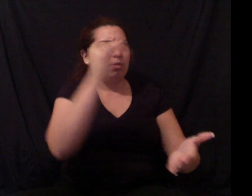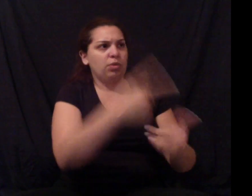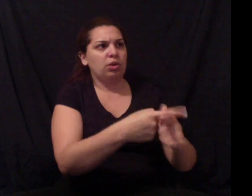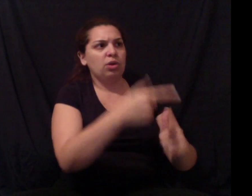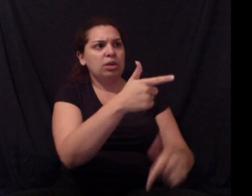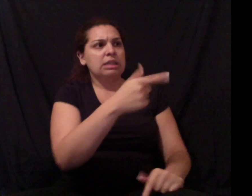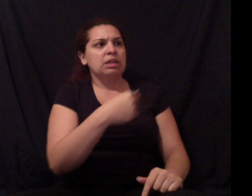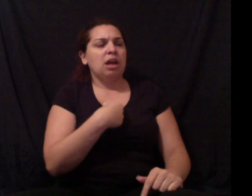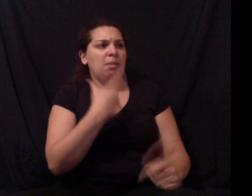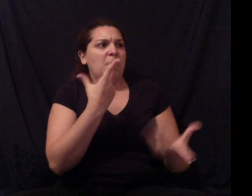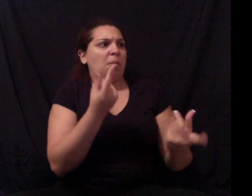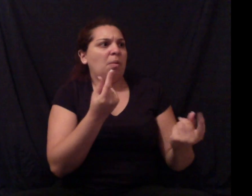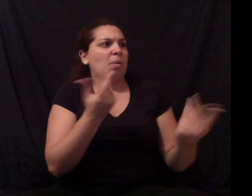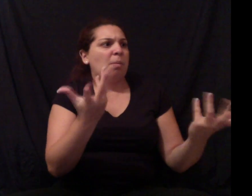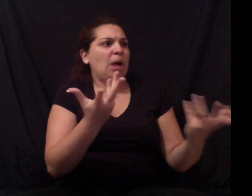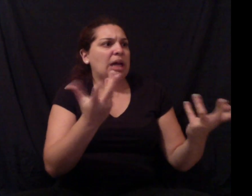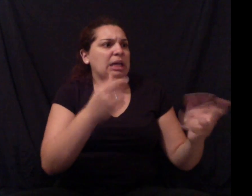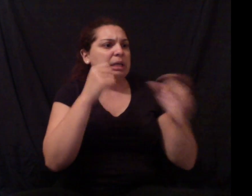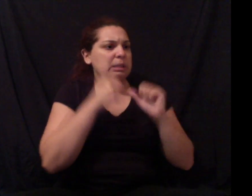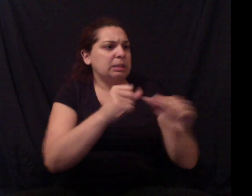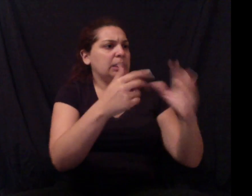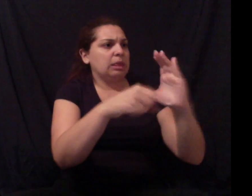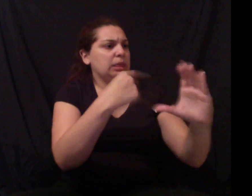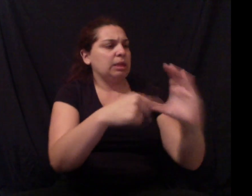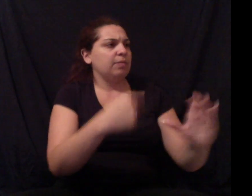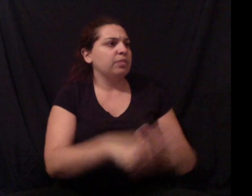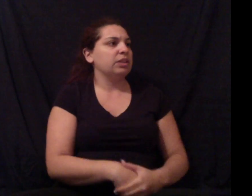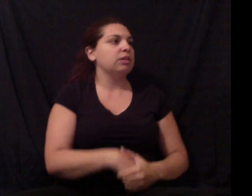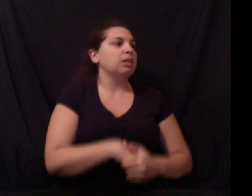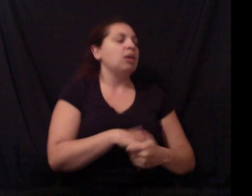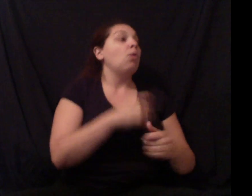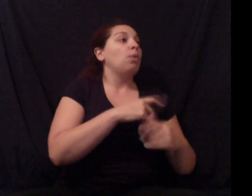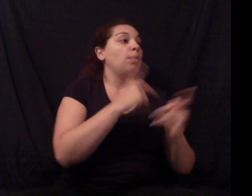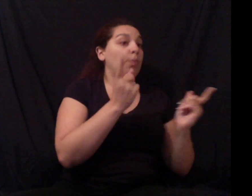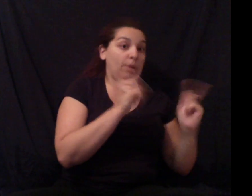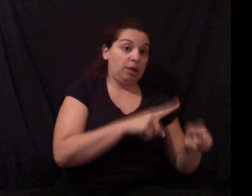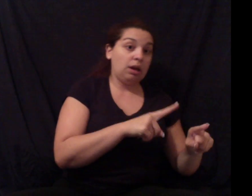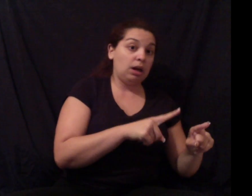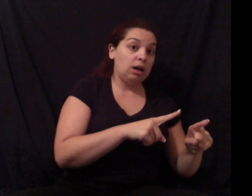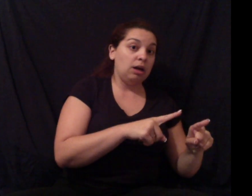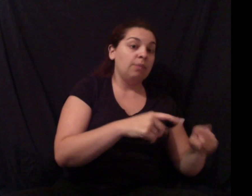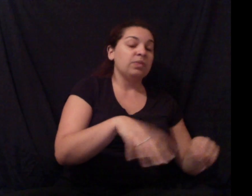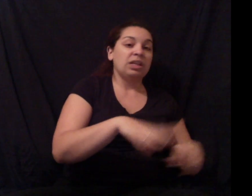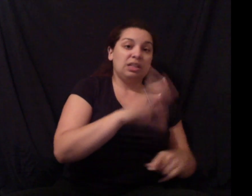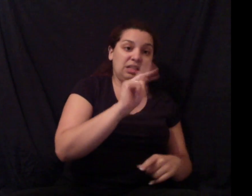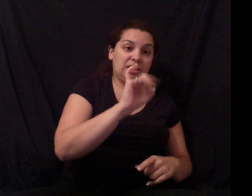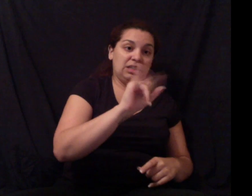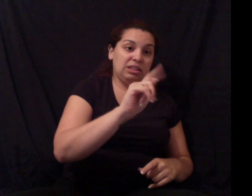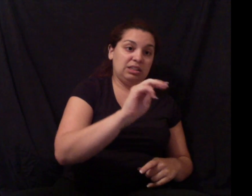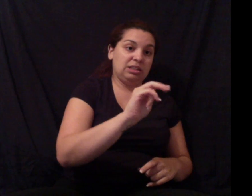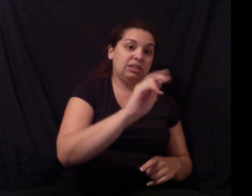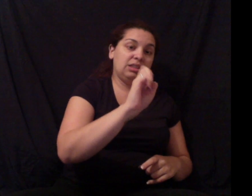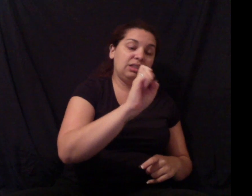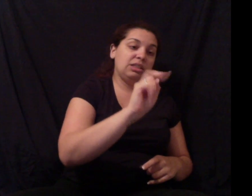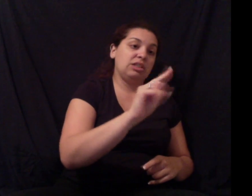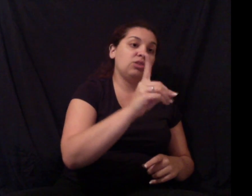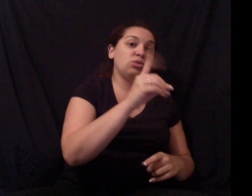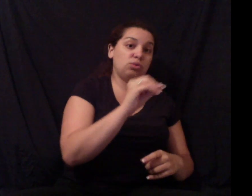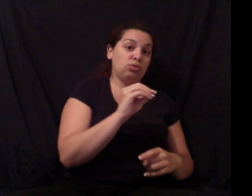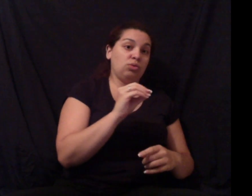And we started doing some investigating. And my brother's the one who found out that like the Nintendo Facebook page for Legend of Zelda had posted my